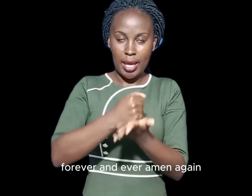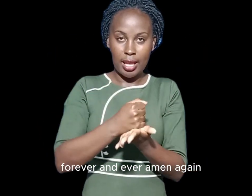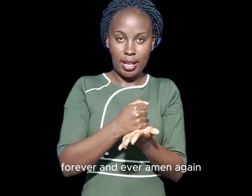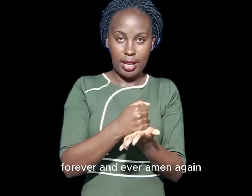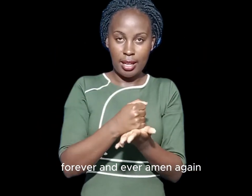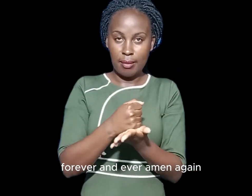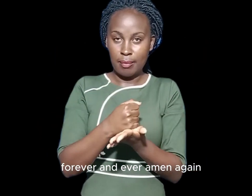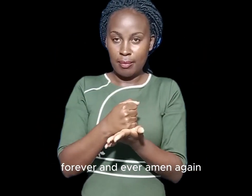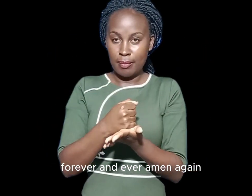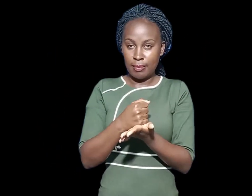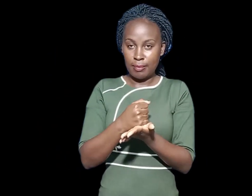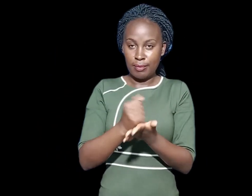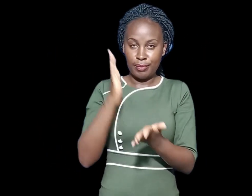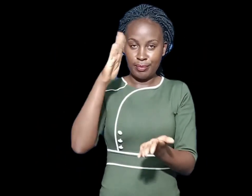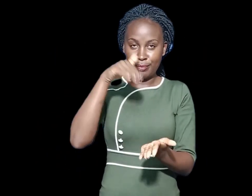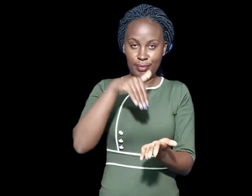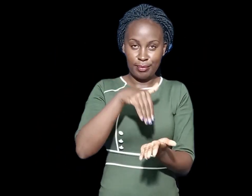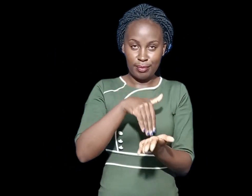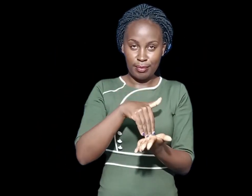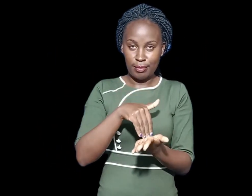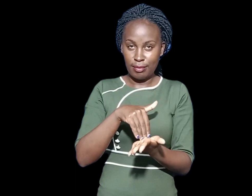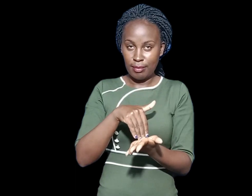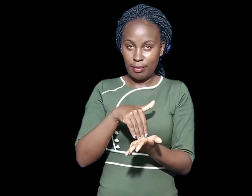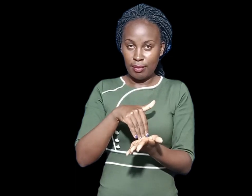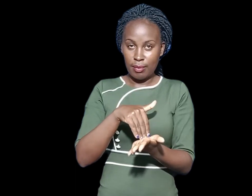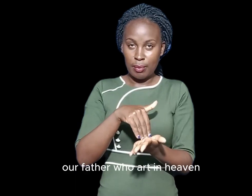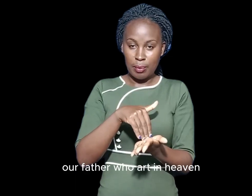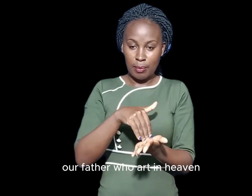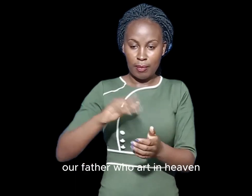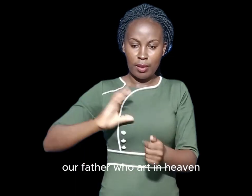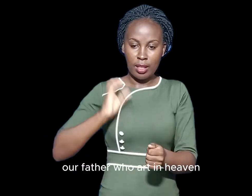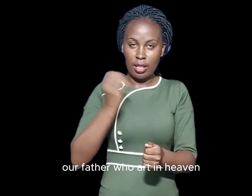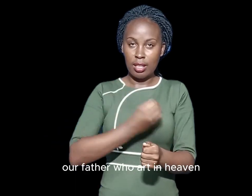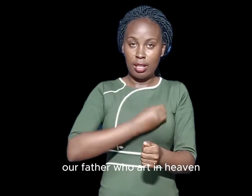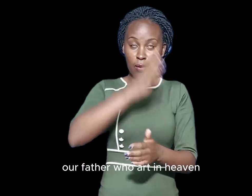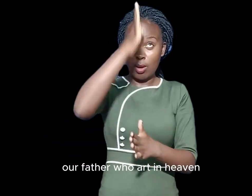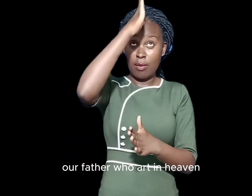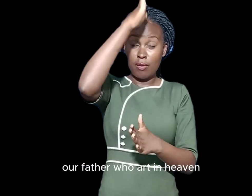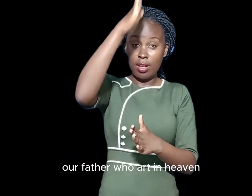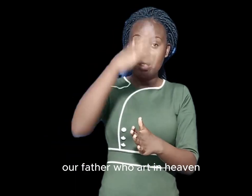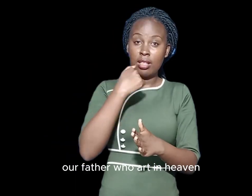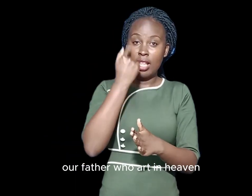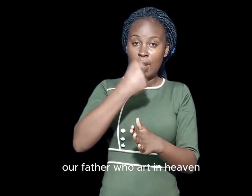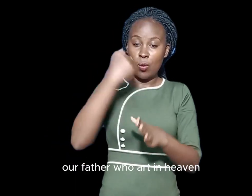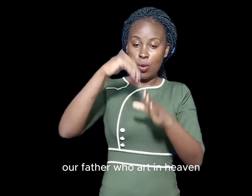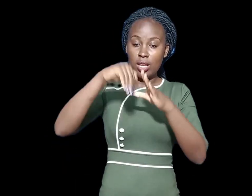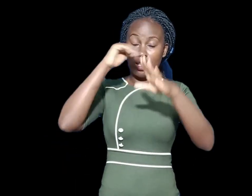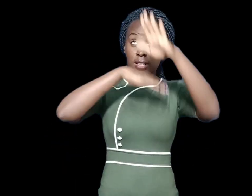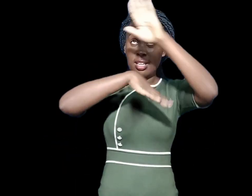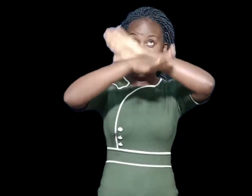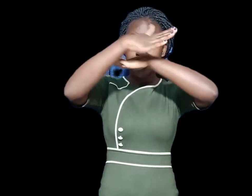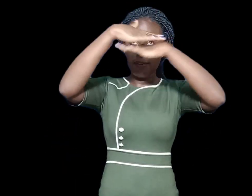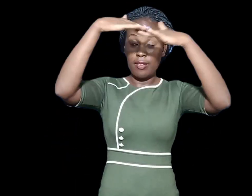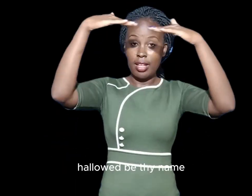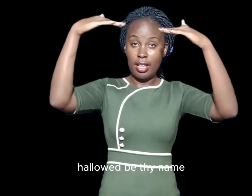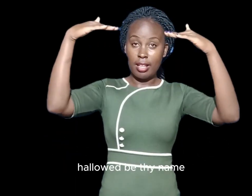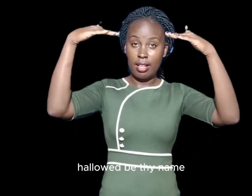Again Our Father who art in heaven Hallowed